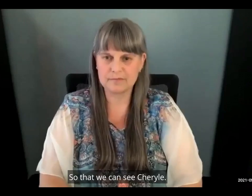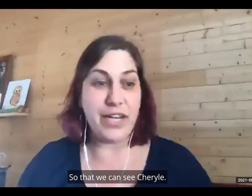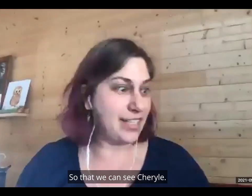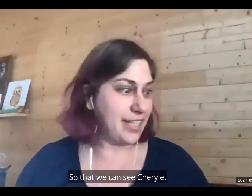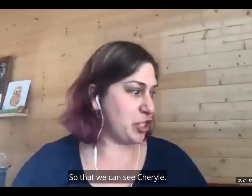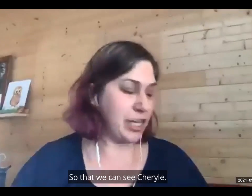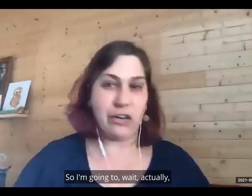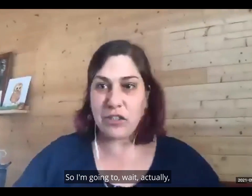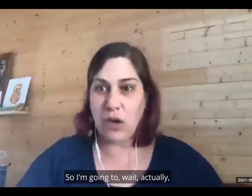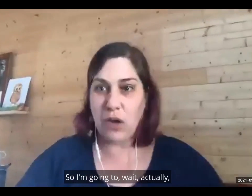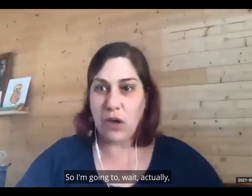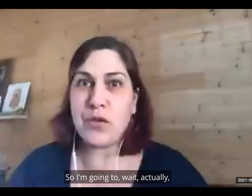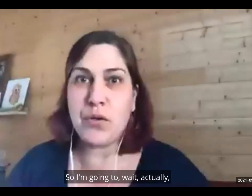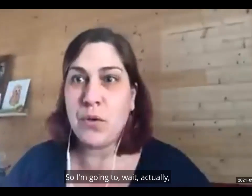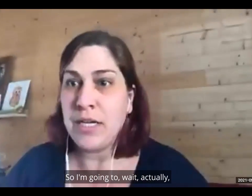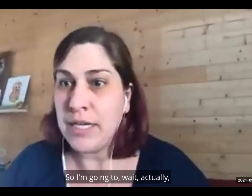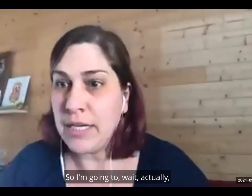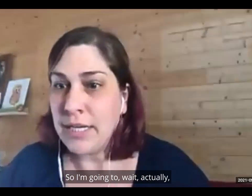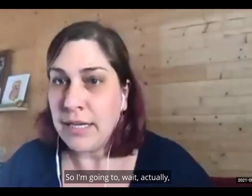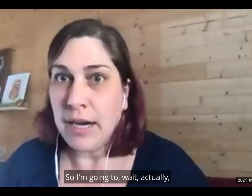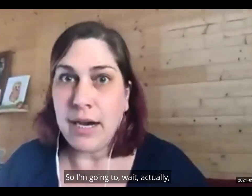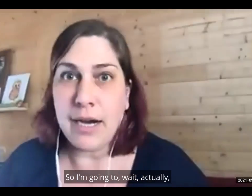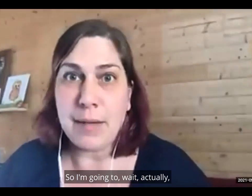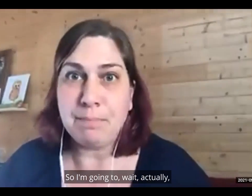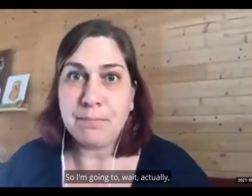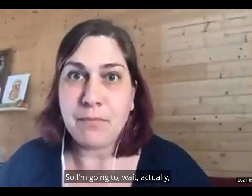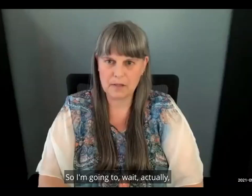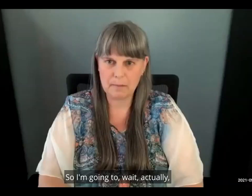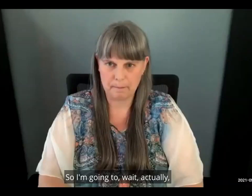so that we can see Cheryle. So I'm going to,